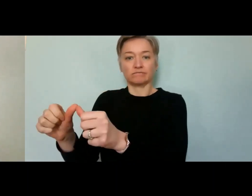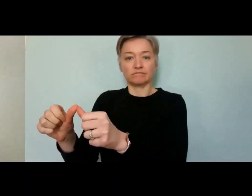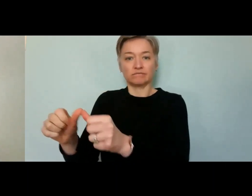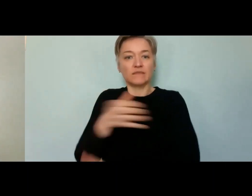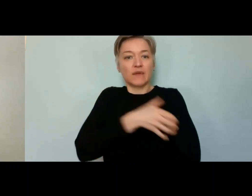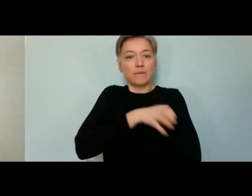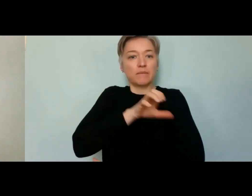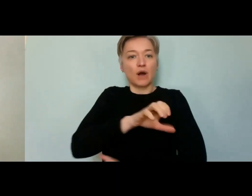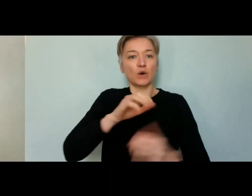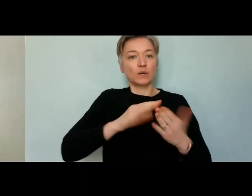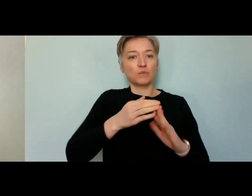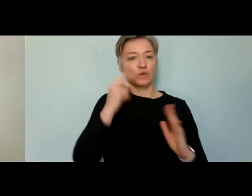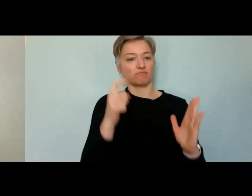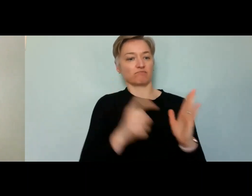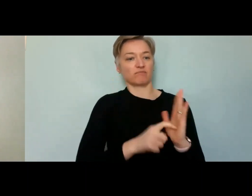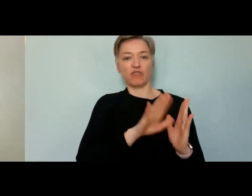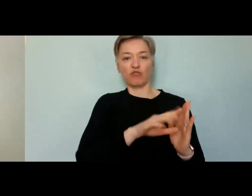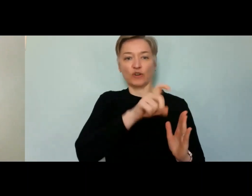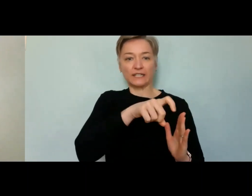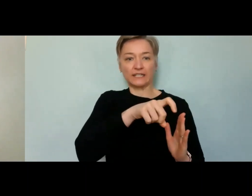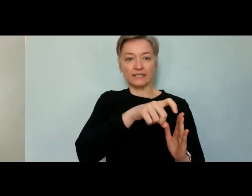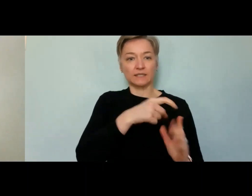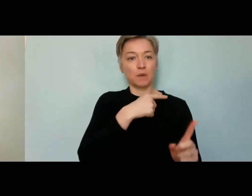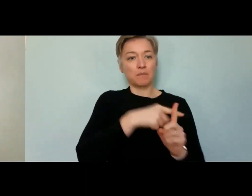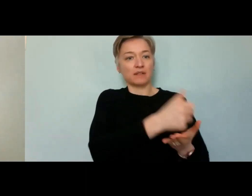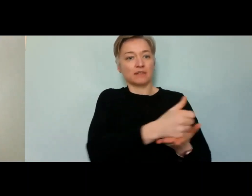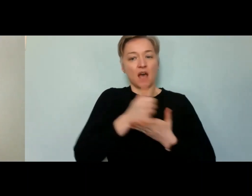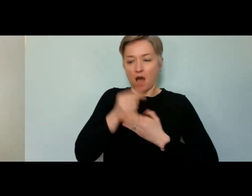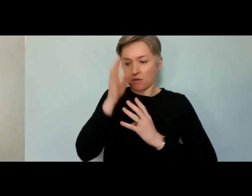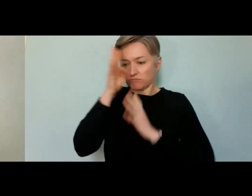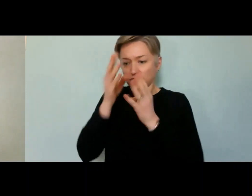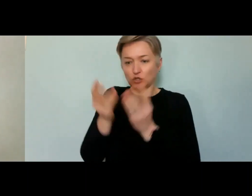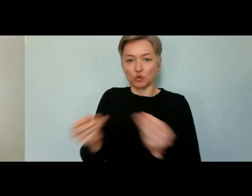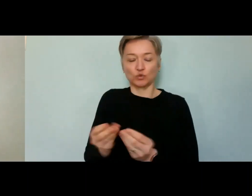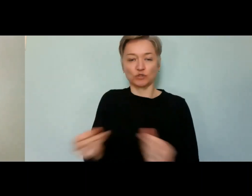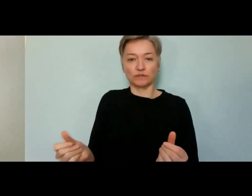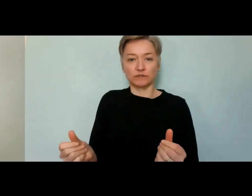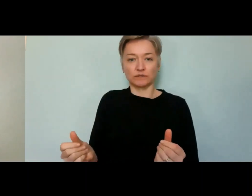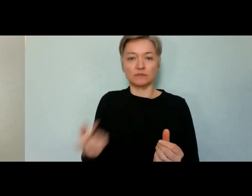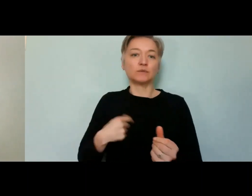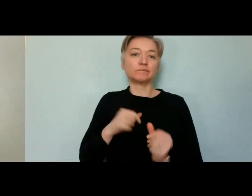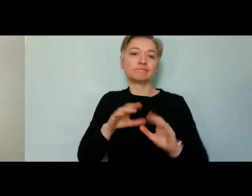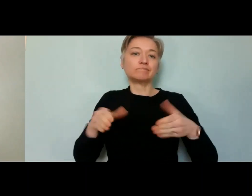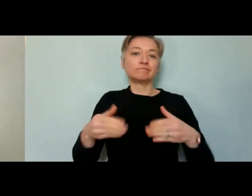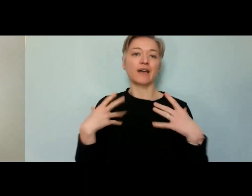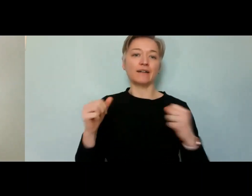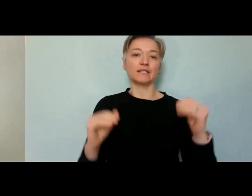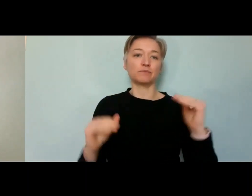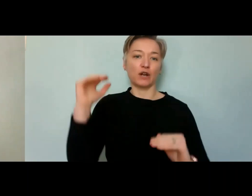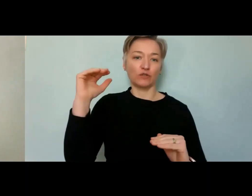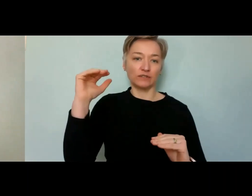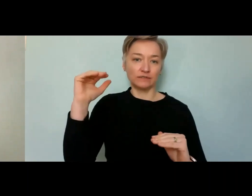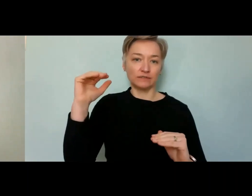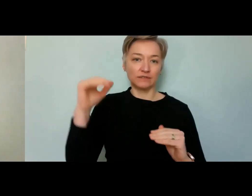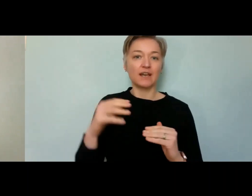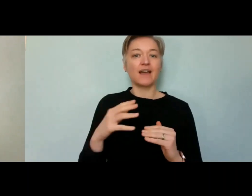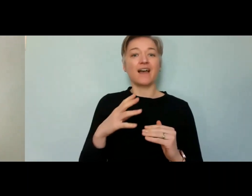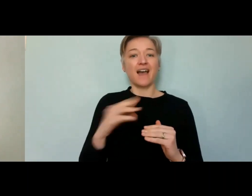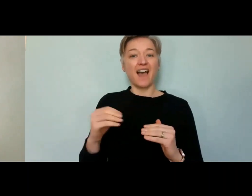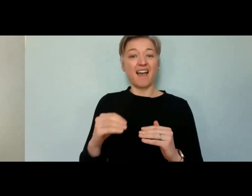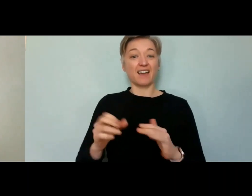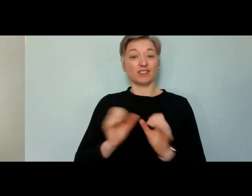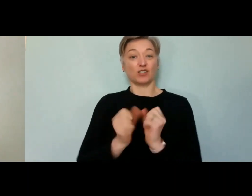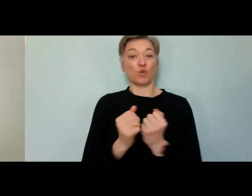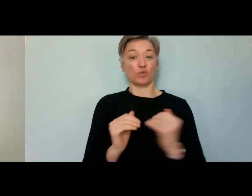needs and assist in creating solutions. We focus on health disparities and the underlying inequities that cause